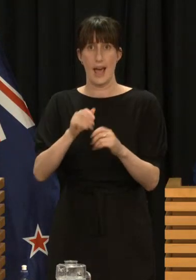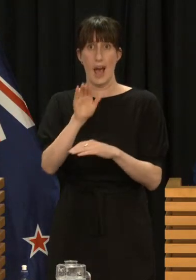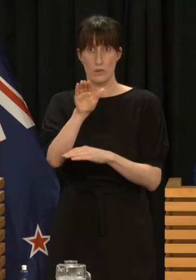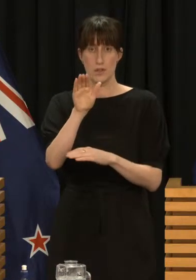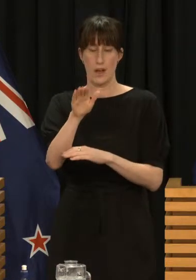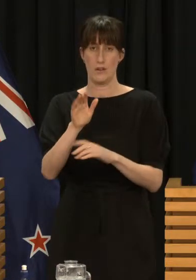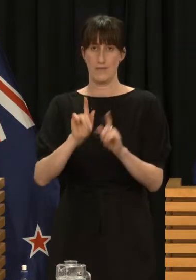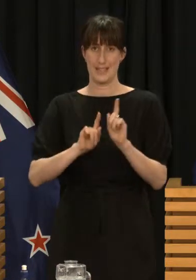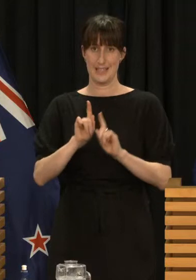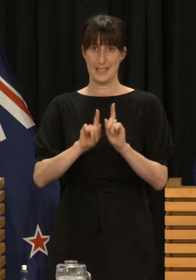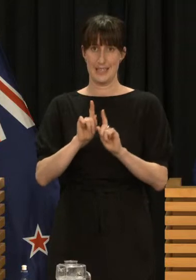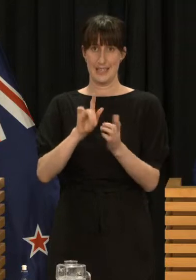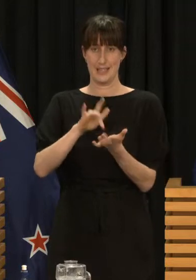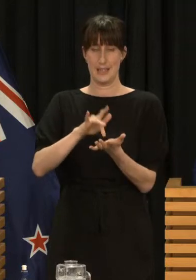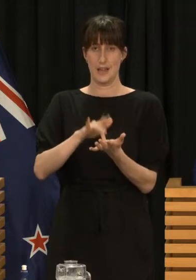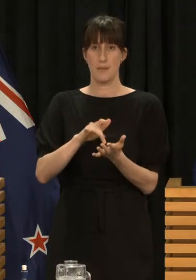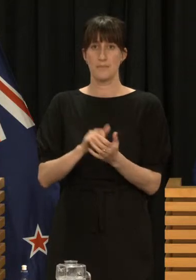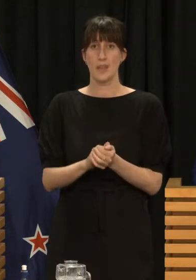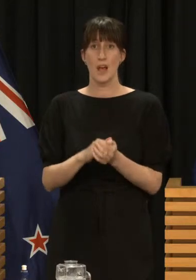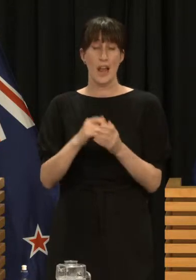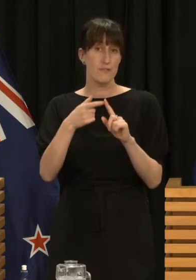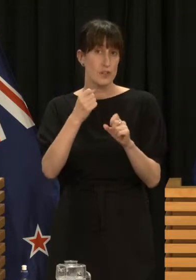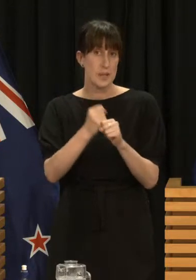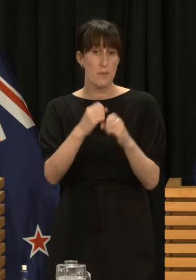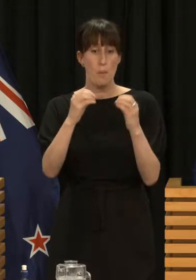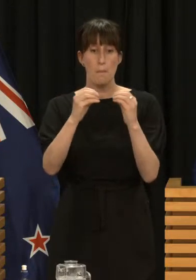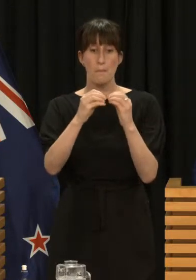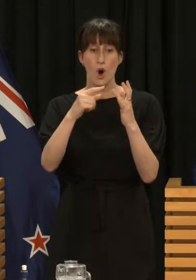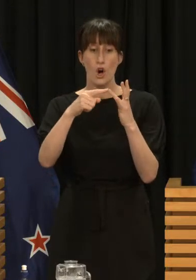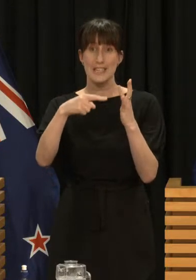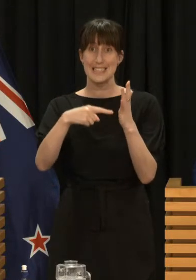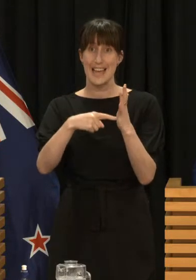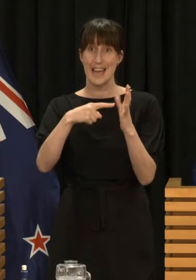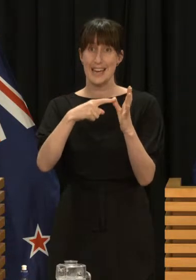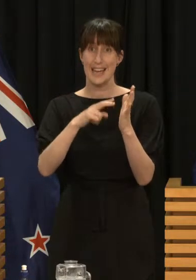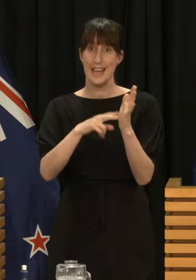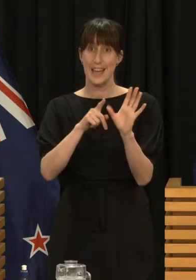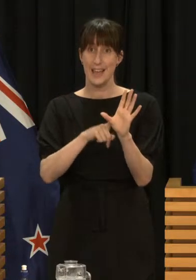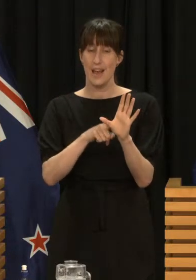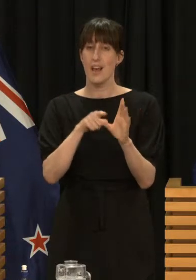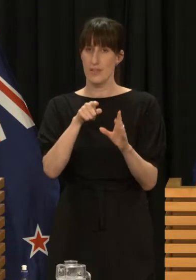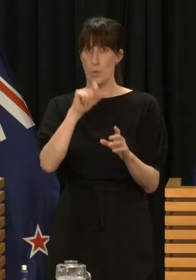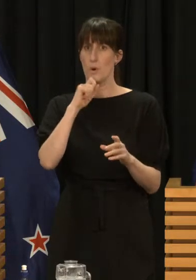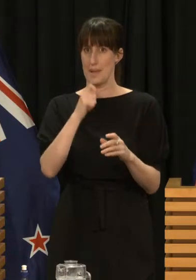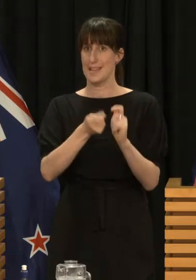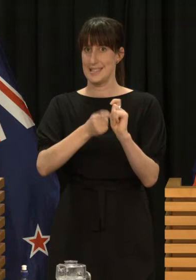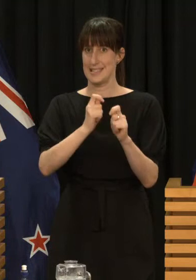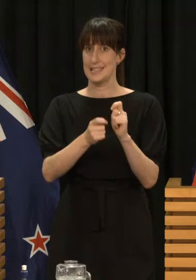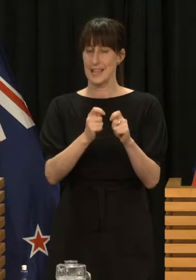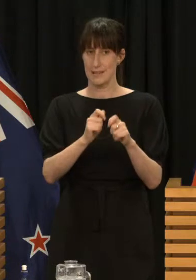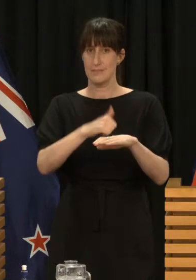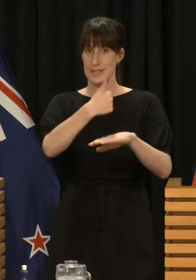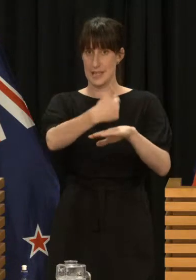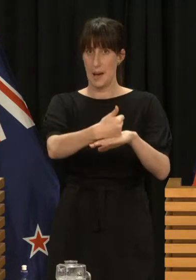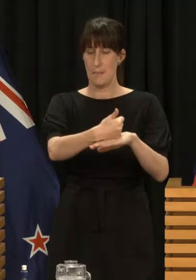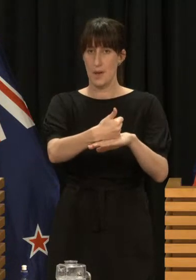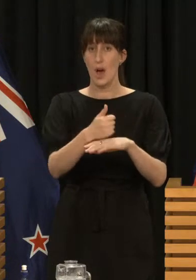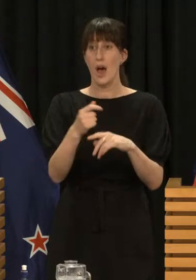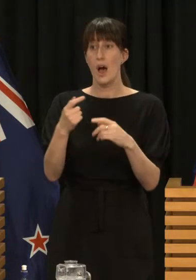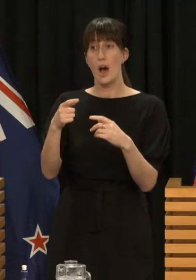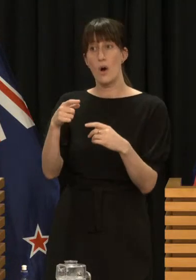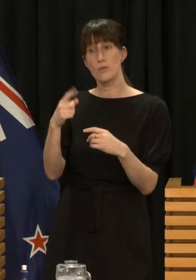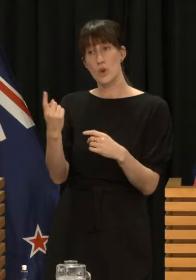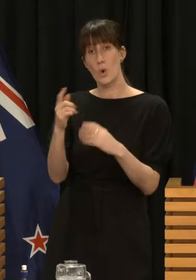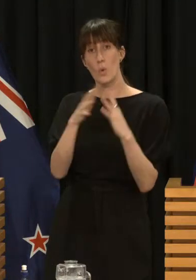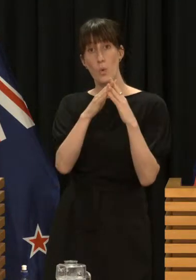Botany available for testing, and a CTC will open in Botany tomorrow. There will also be a CTC Community Testing Centre